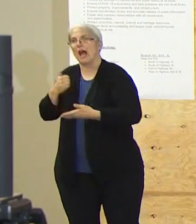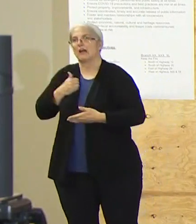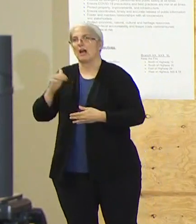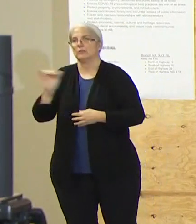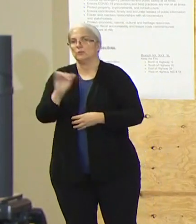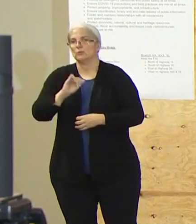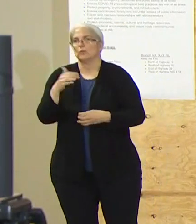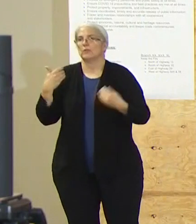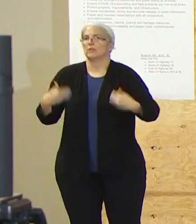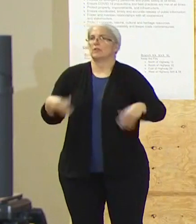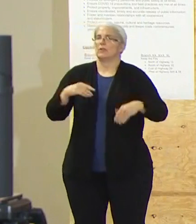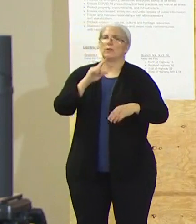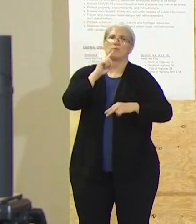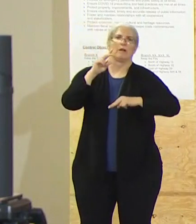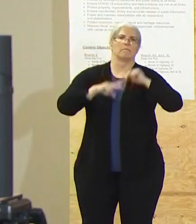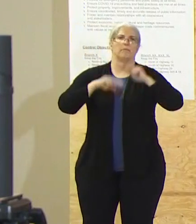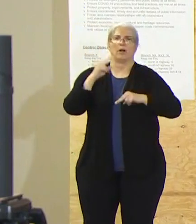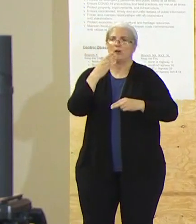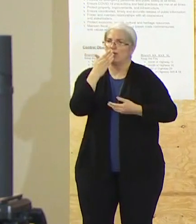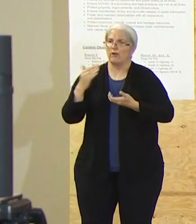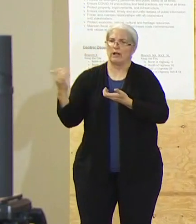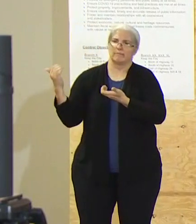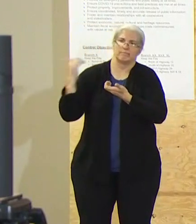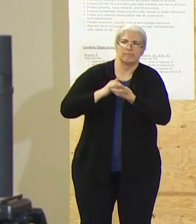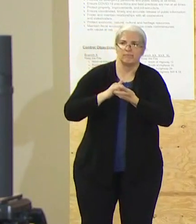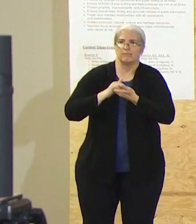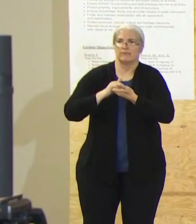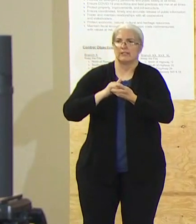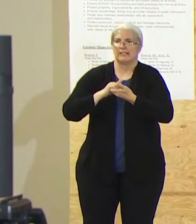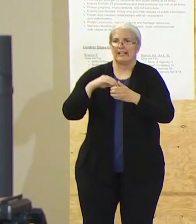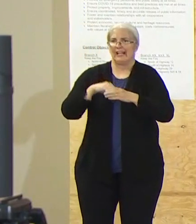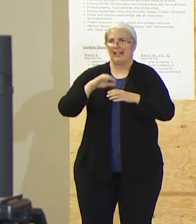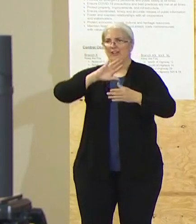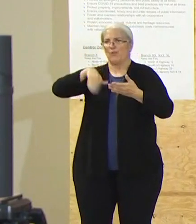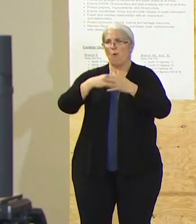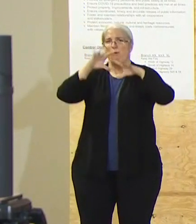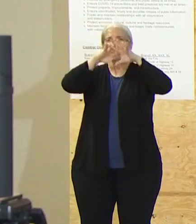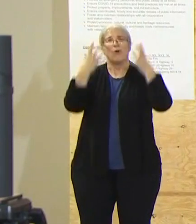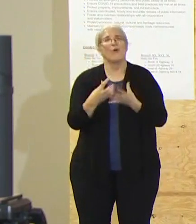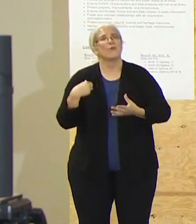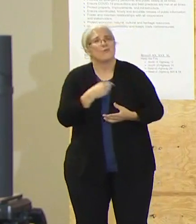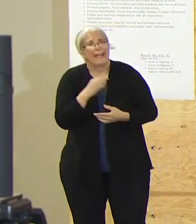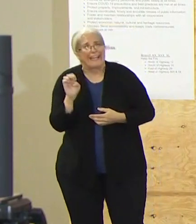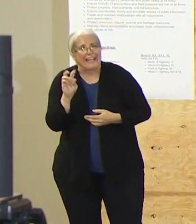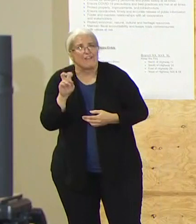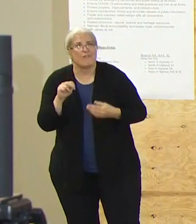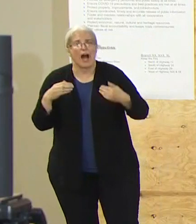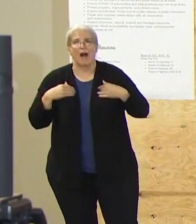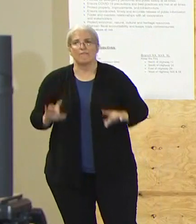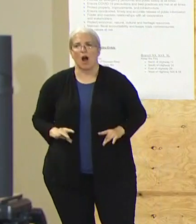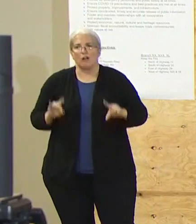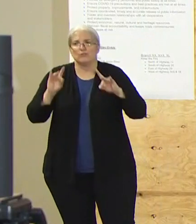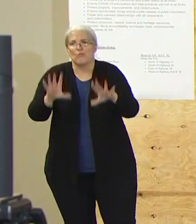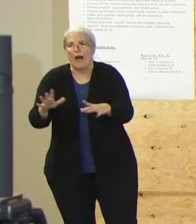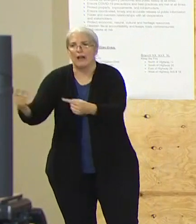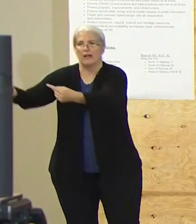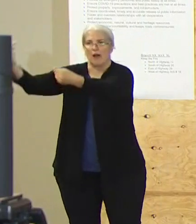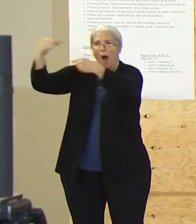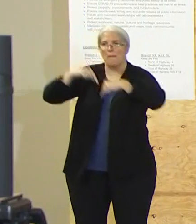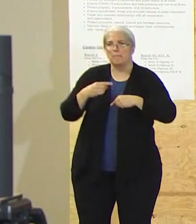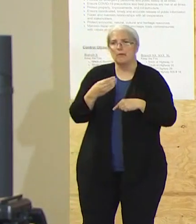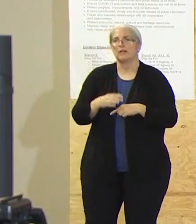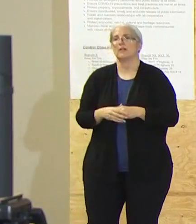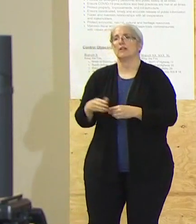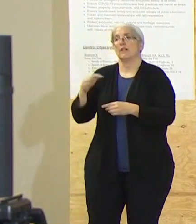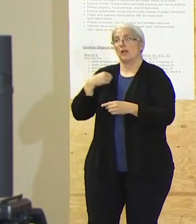wildfire firefighters in the world from Australia. We also have requests out for